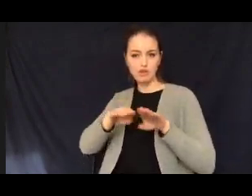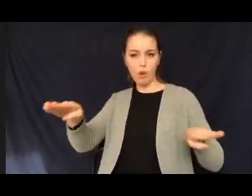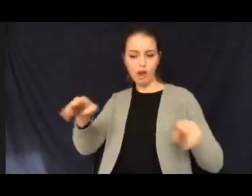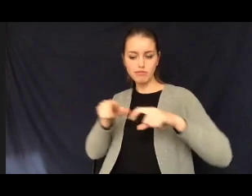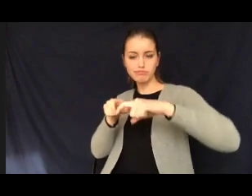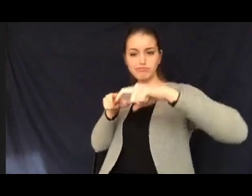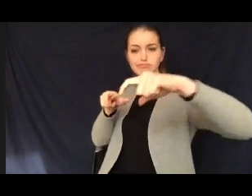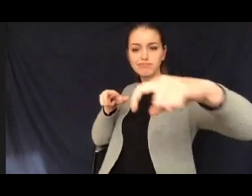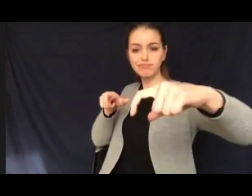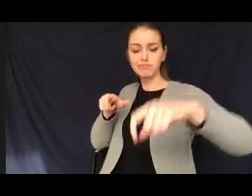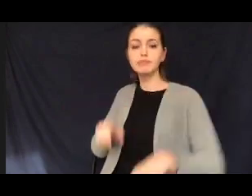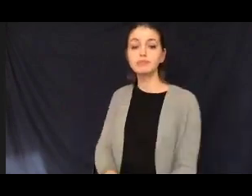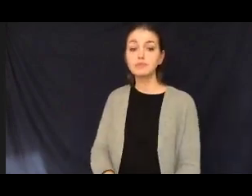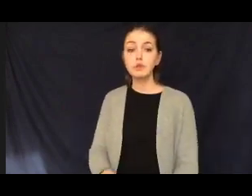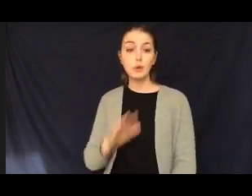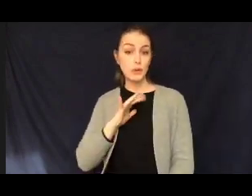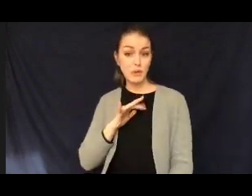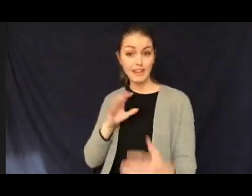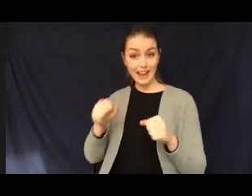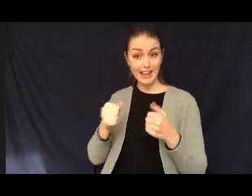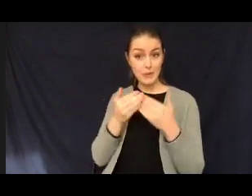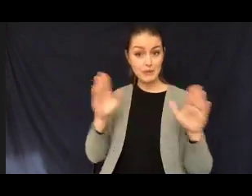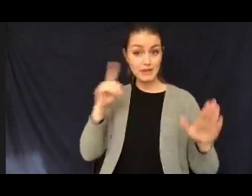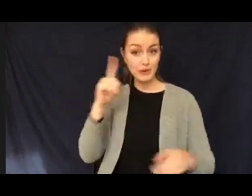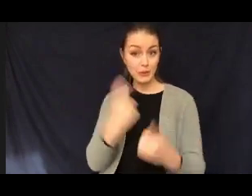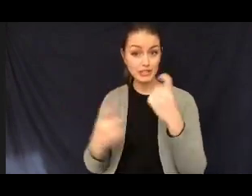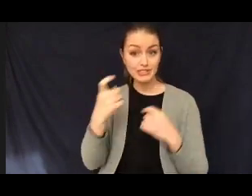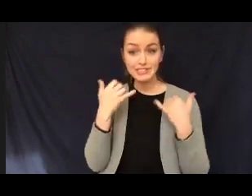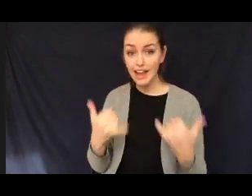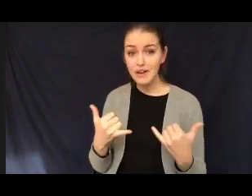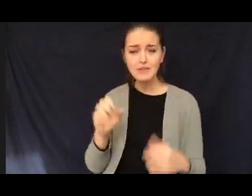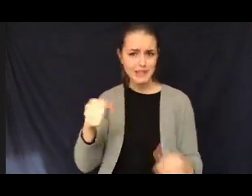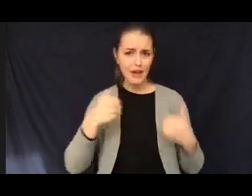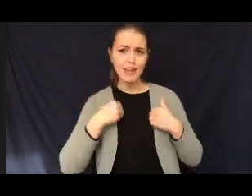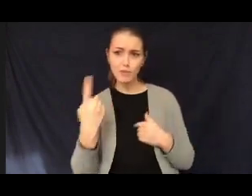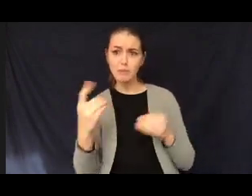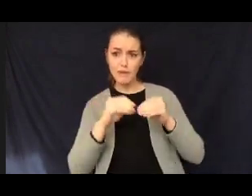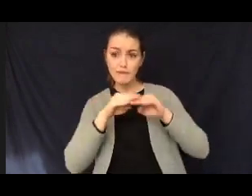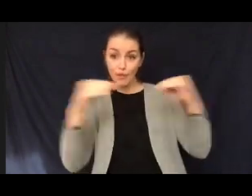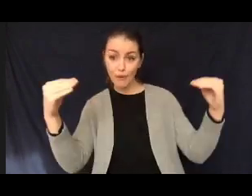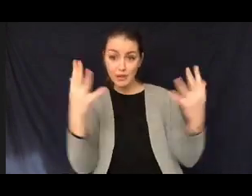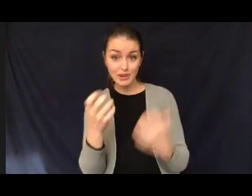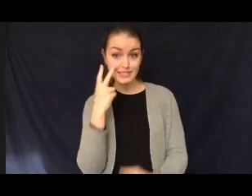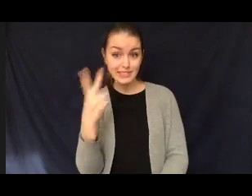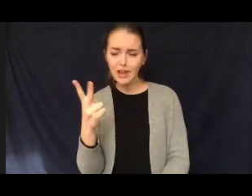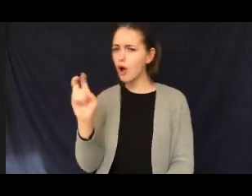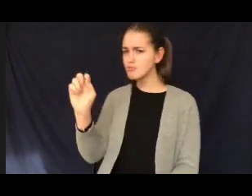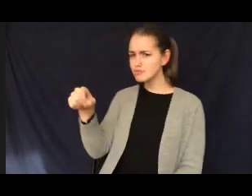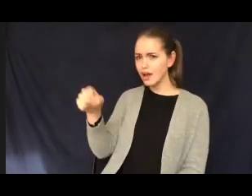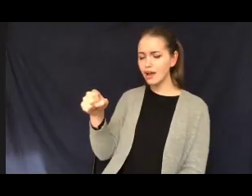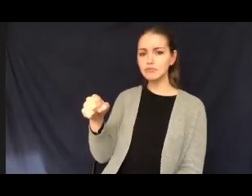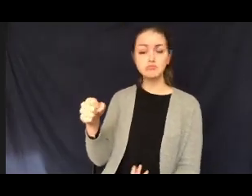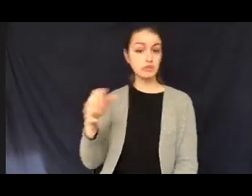Very cool. Well, are you okay if I open it up for questions for you? Yeah, we got another floor. Do you want to do that? Oh yeah. Let's. Are we okay on